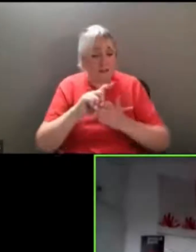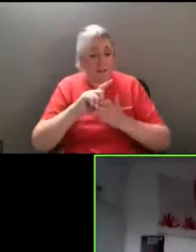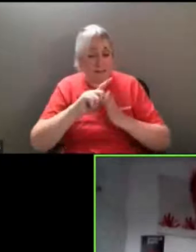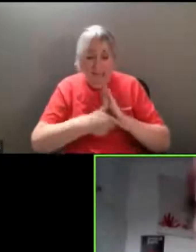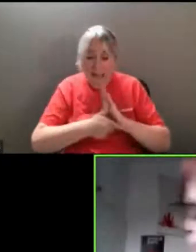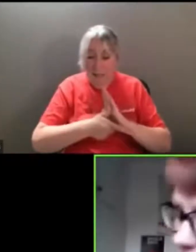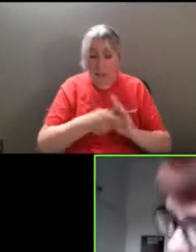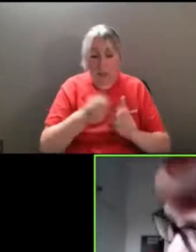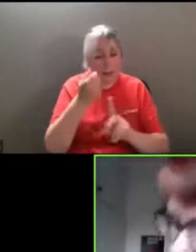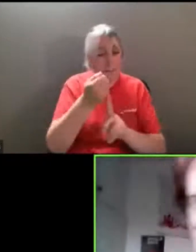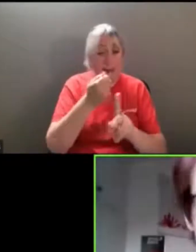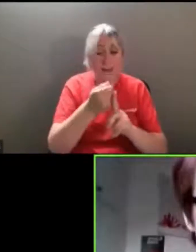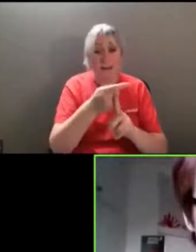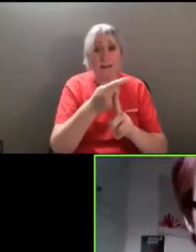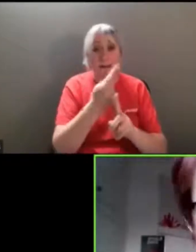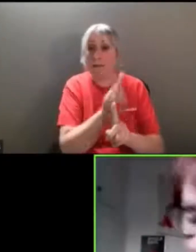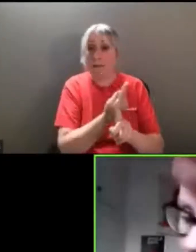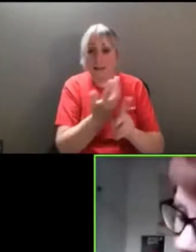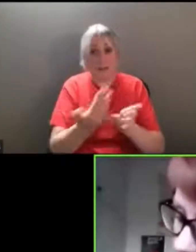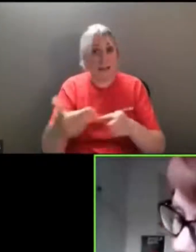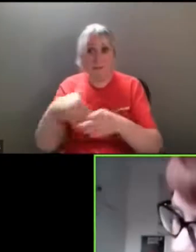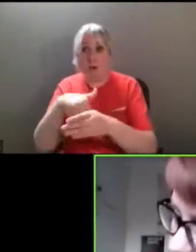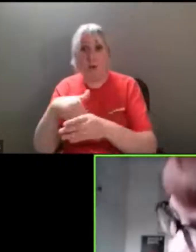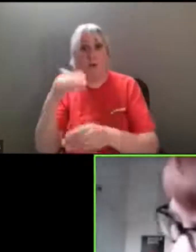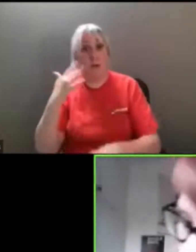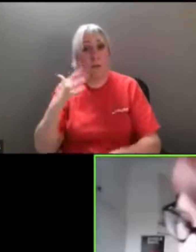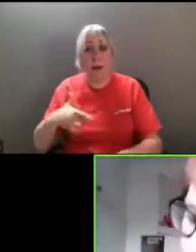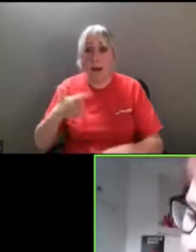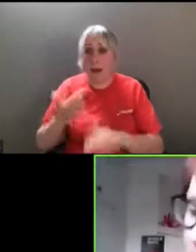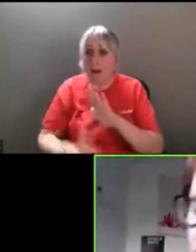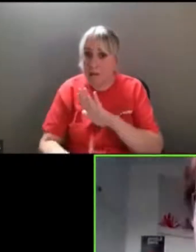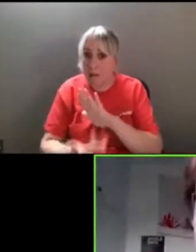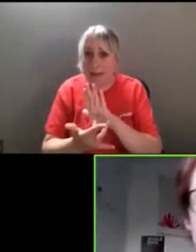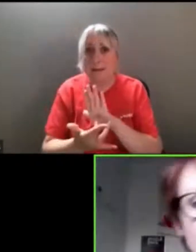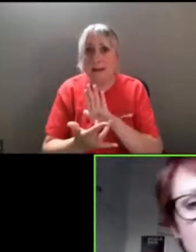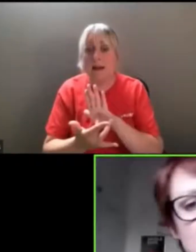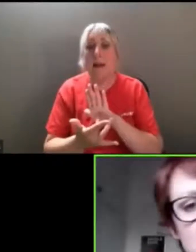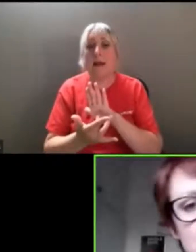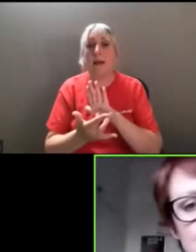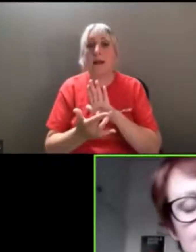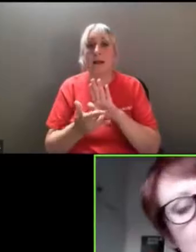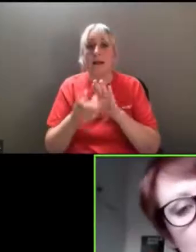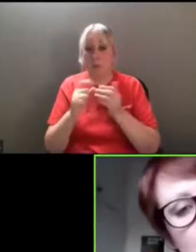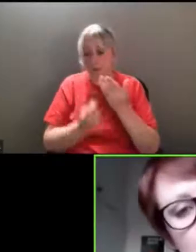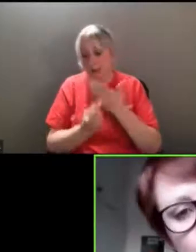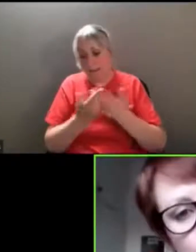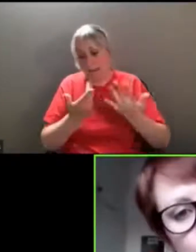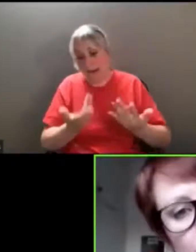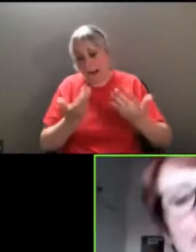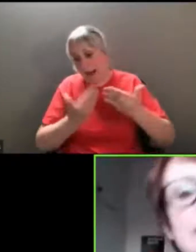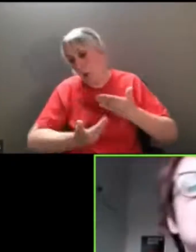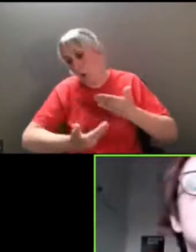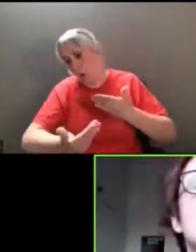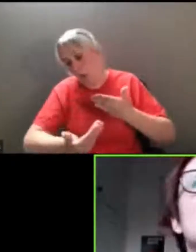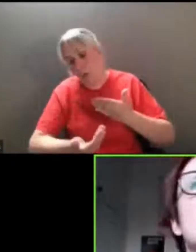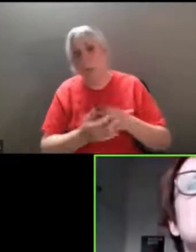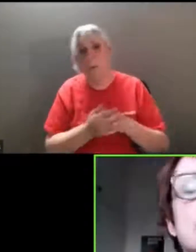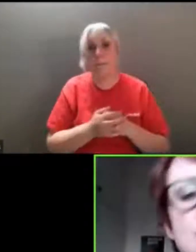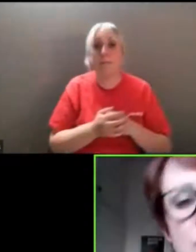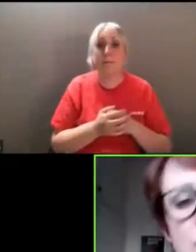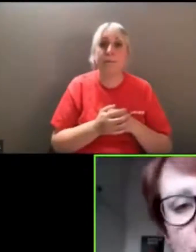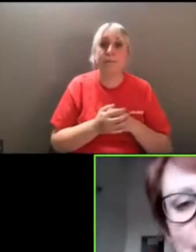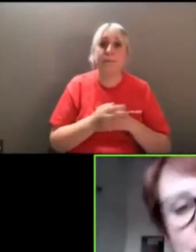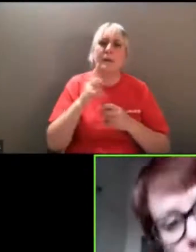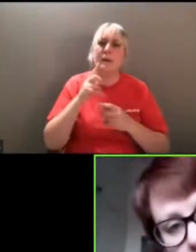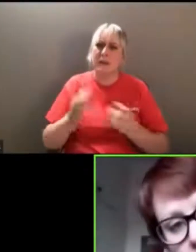involved in Black Lives Matter and what's been happening there. I think that we need to, I think one of the strengths